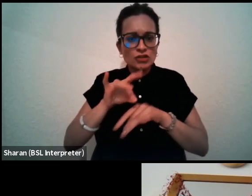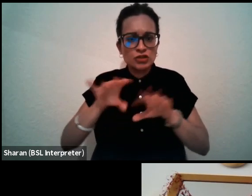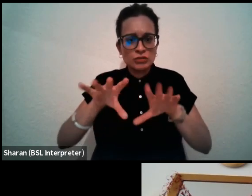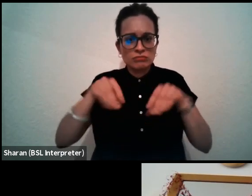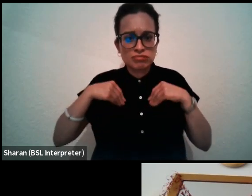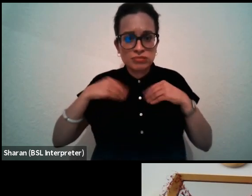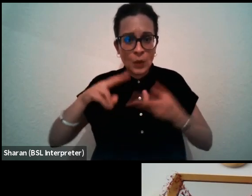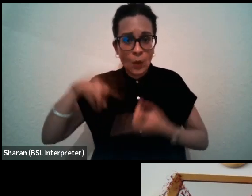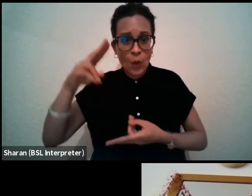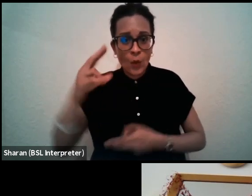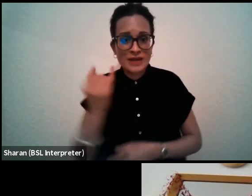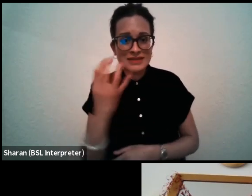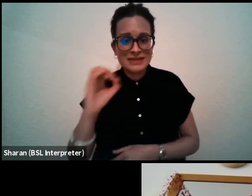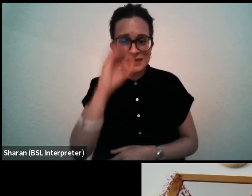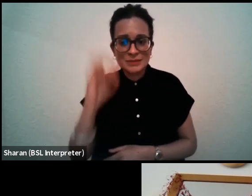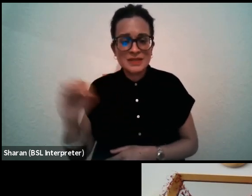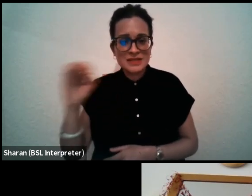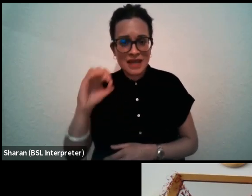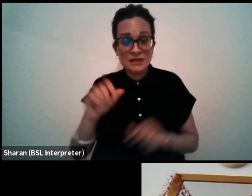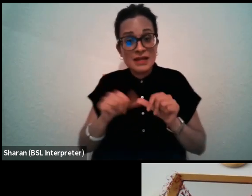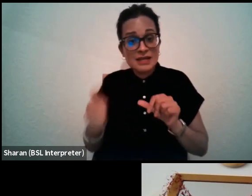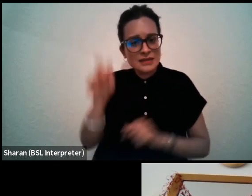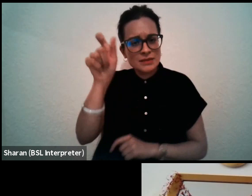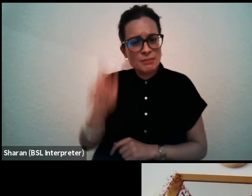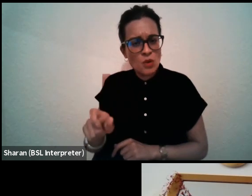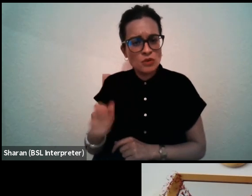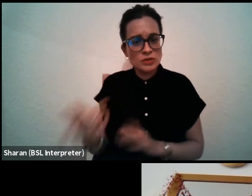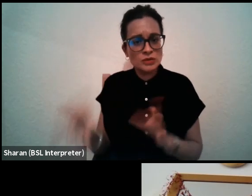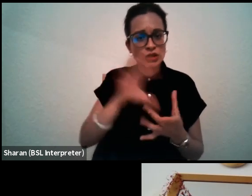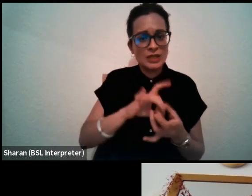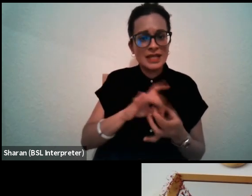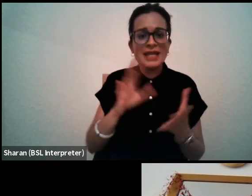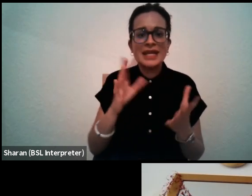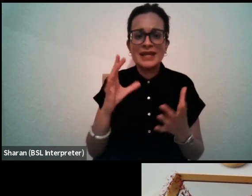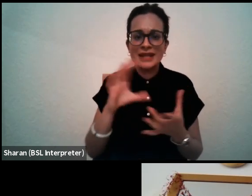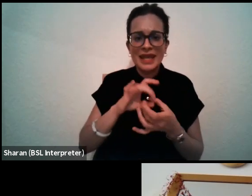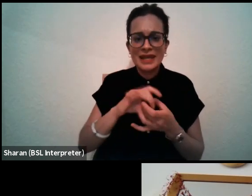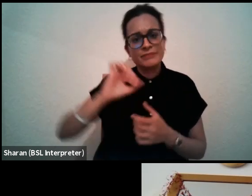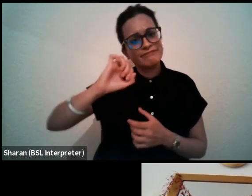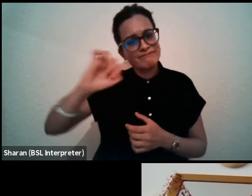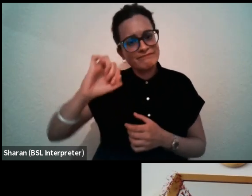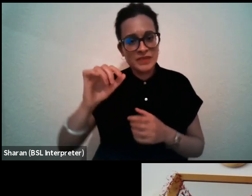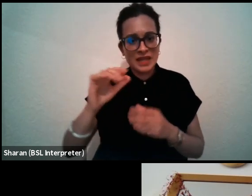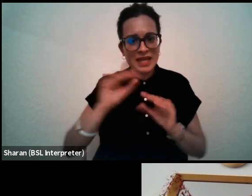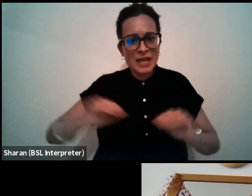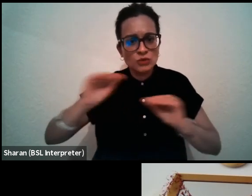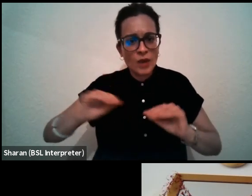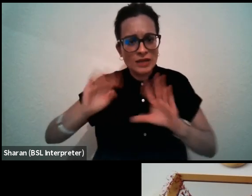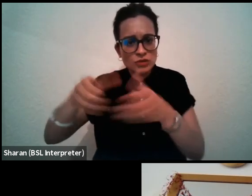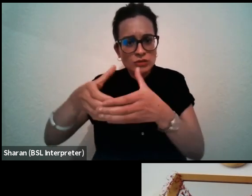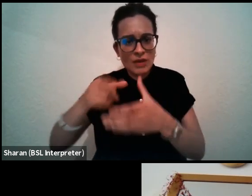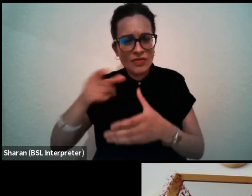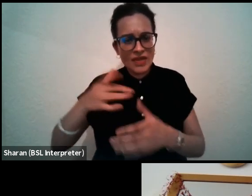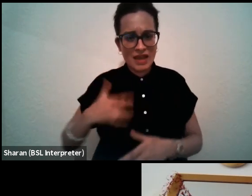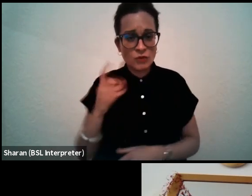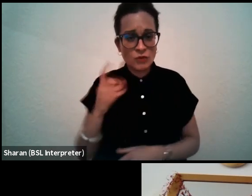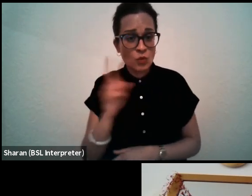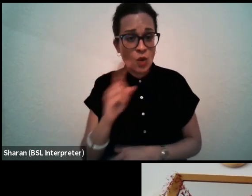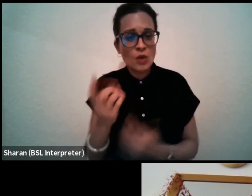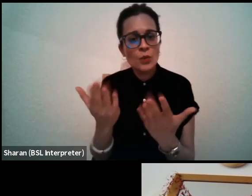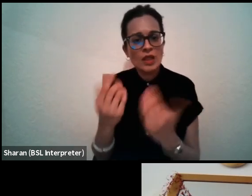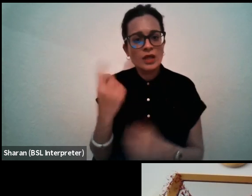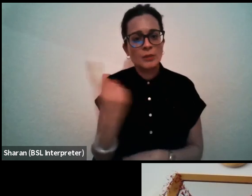we're joined by our next guest to tell us more about the NEU's position on the wider reopening of schools. I'd like to welcome